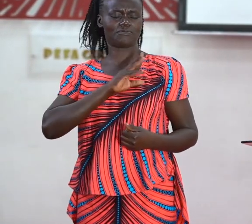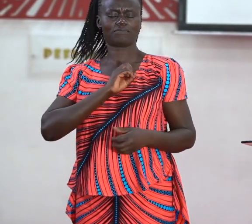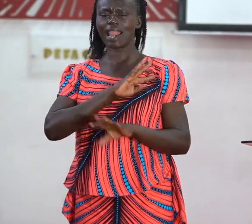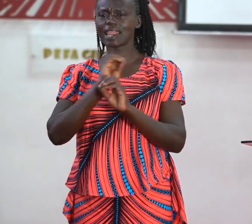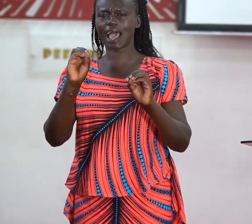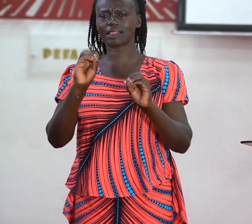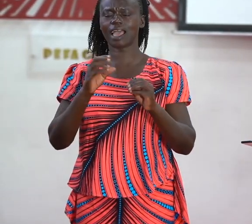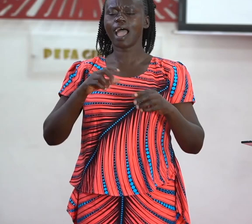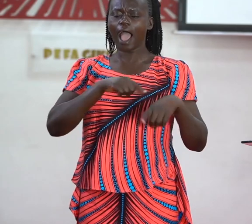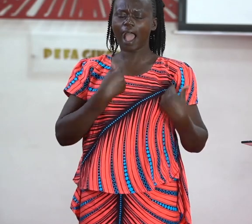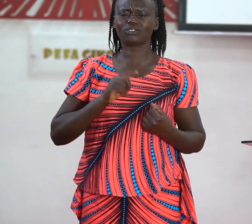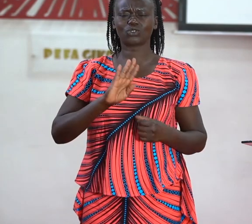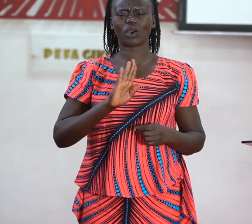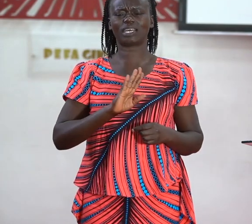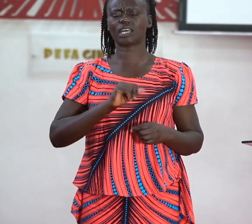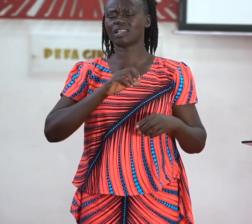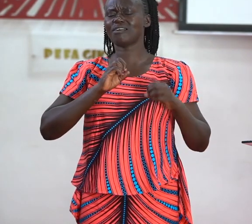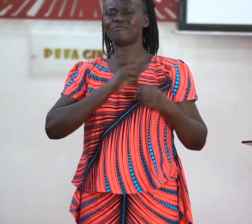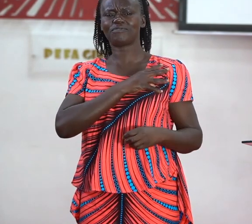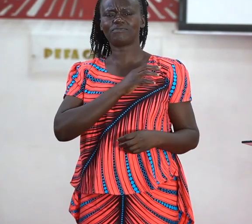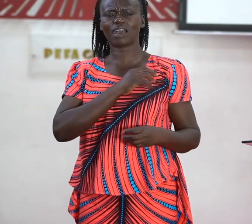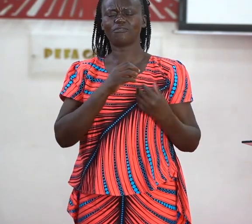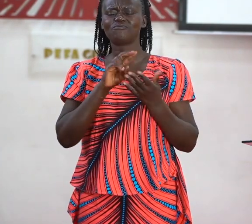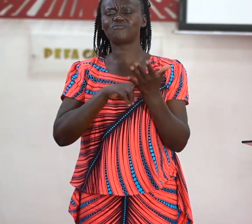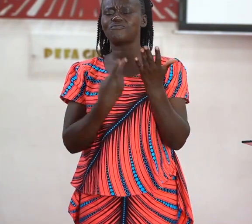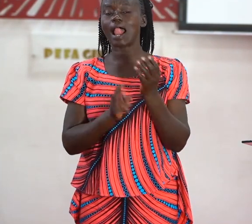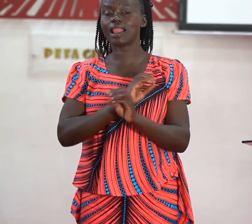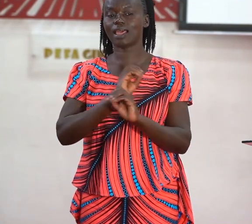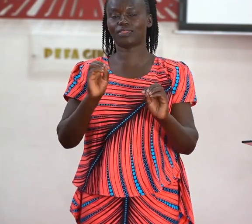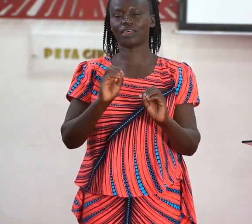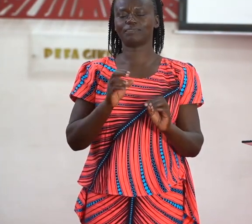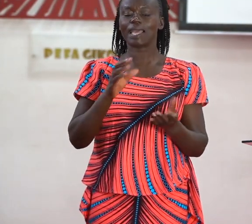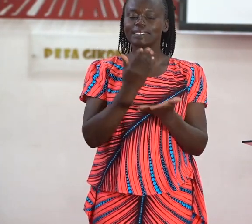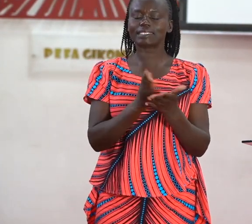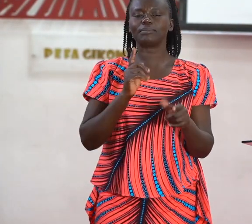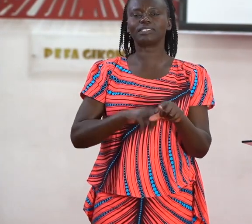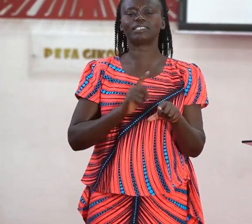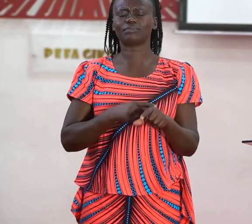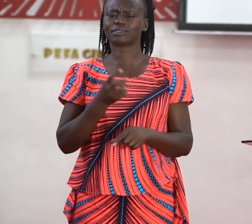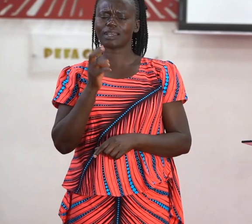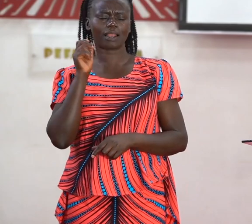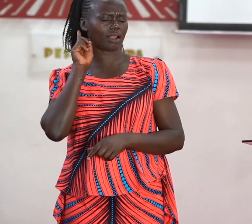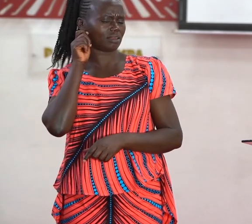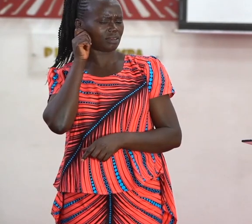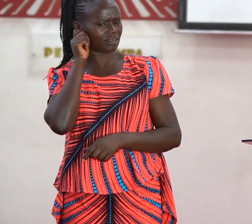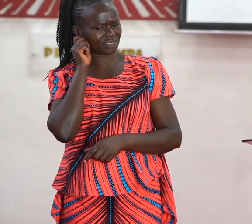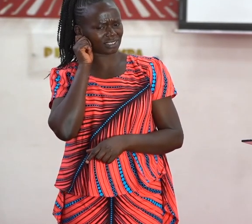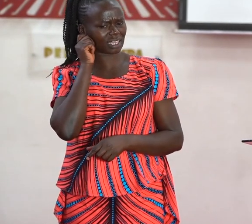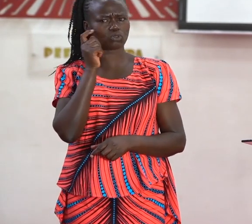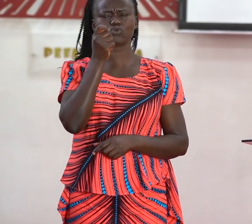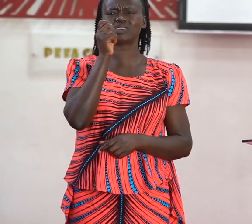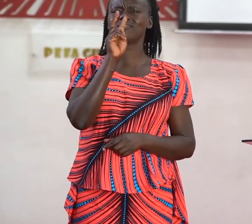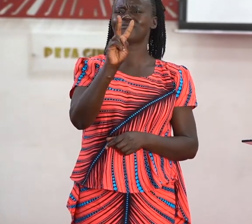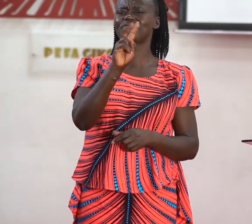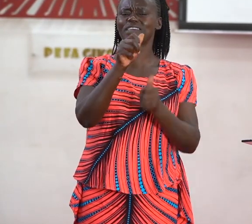not faint. You know, sometimes you listen to the news, to the breaking news, and when you hear the